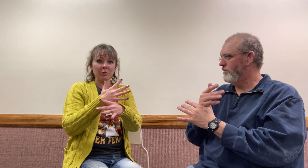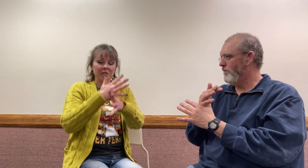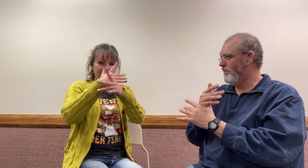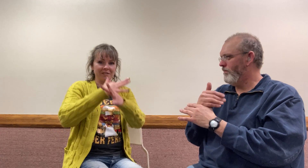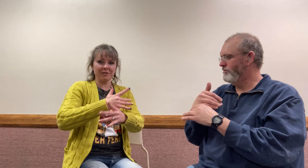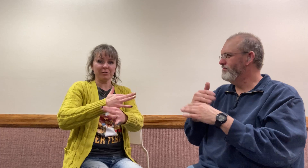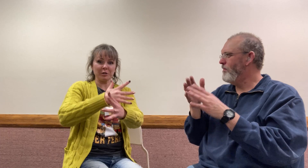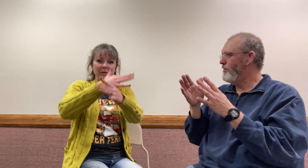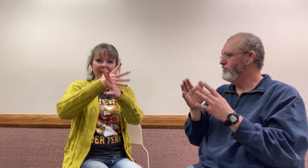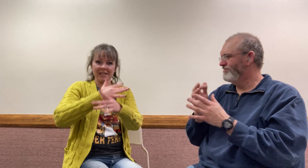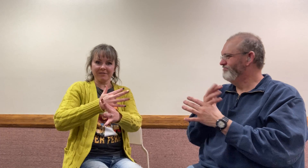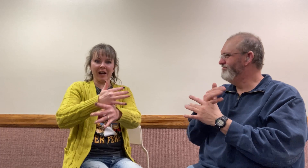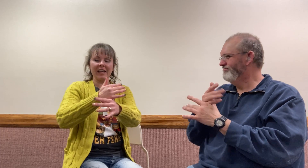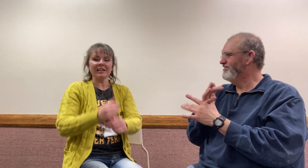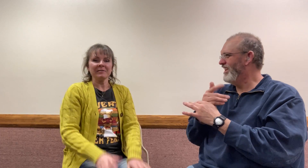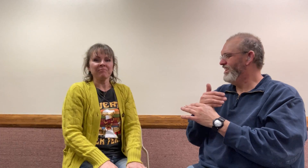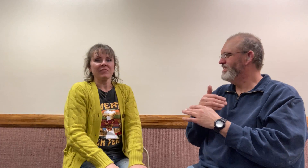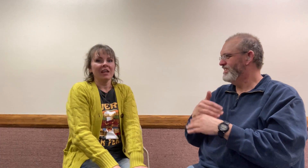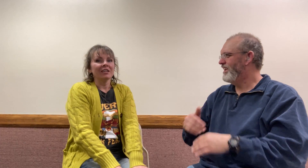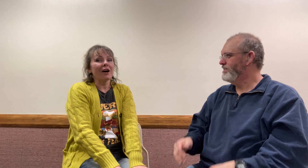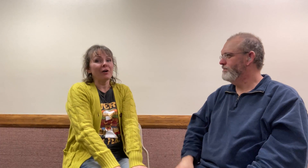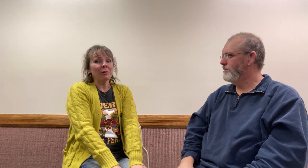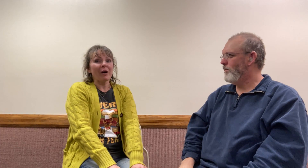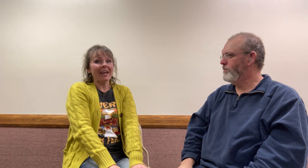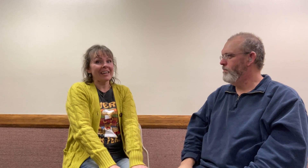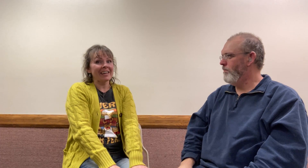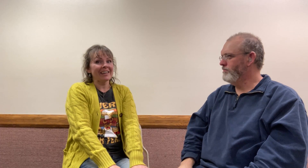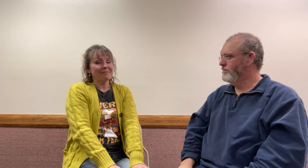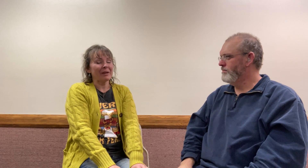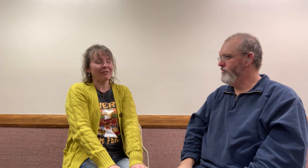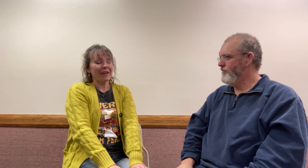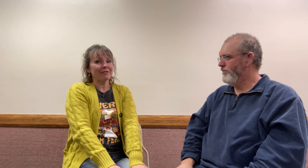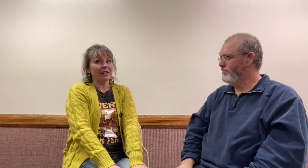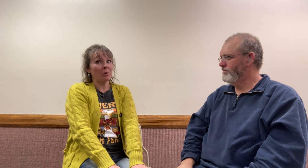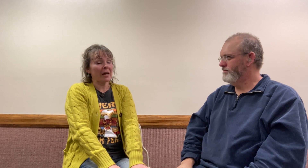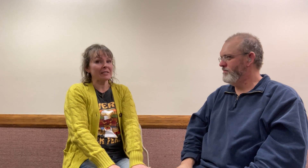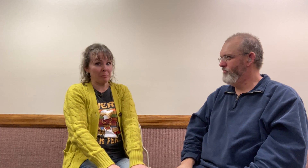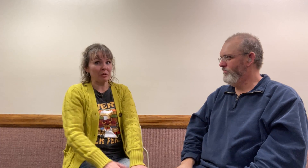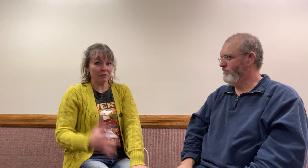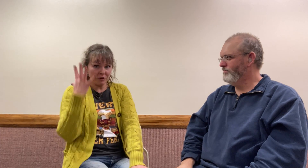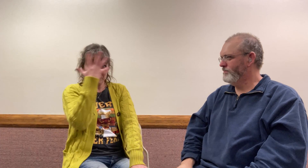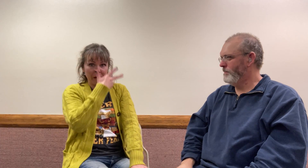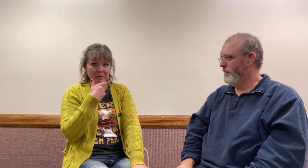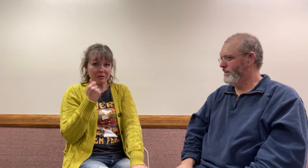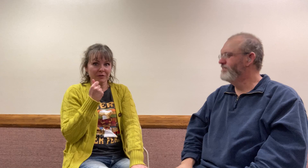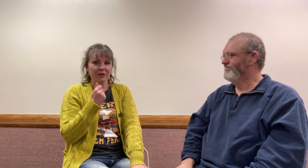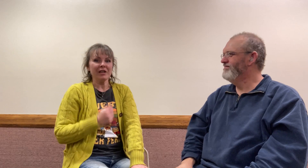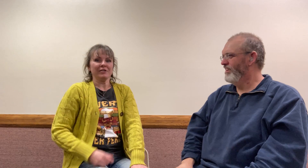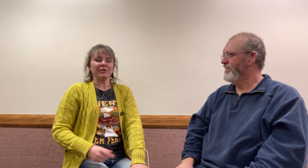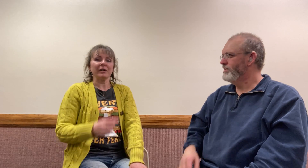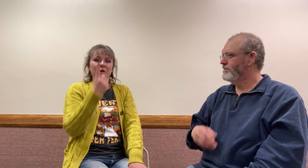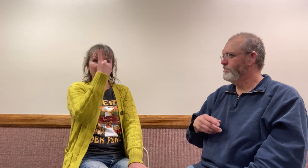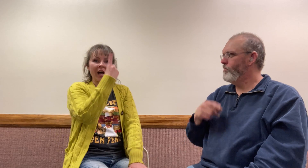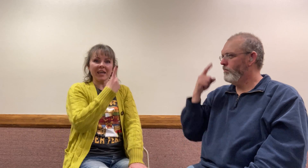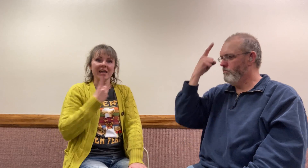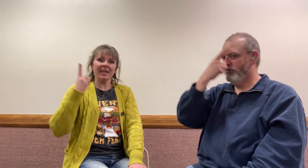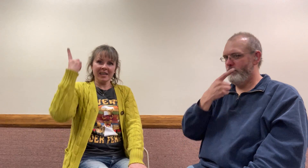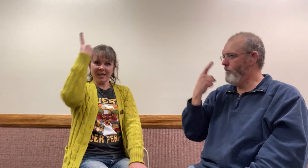flute. So Germany, right? Now Hawaii, my favorite. Hawaii's beautiful, right? Beautiful. So in Hawaii,